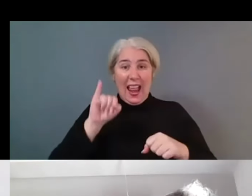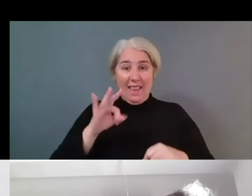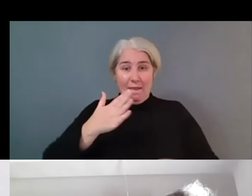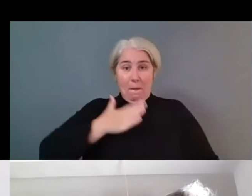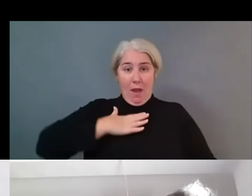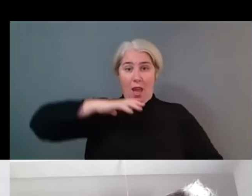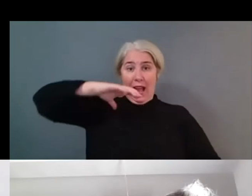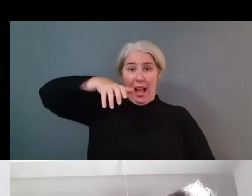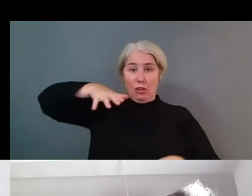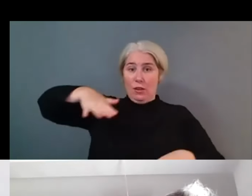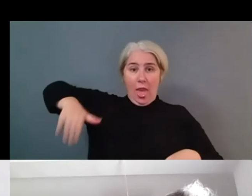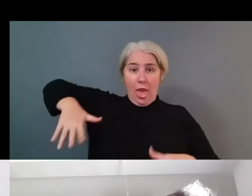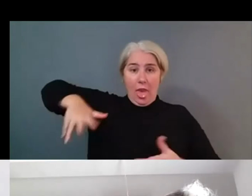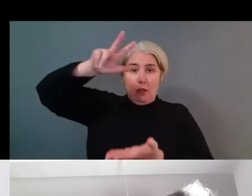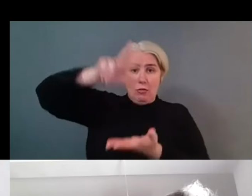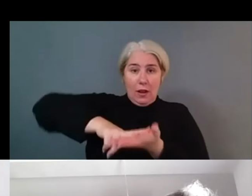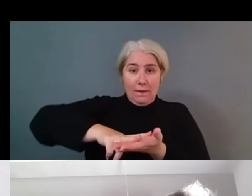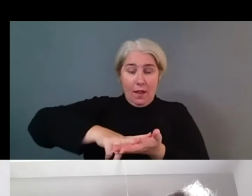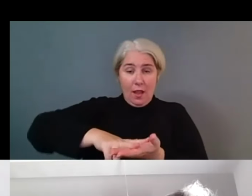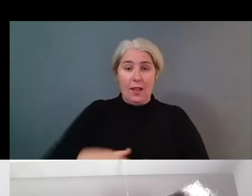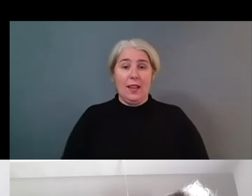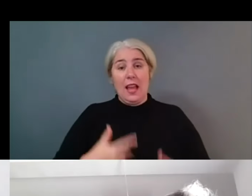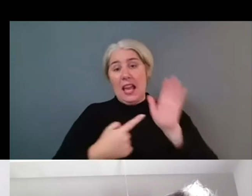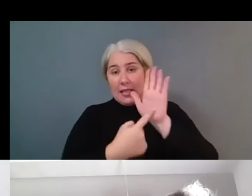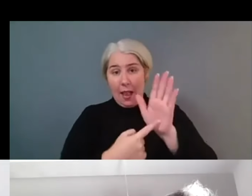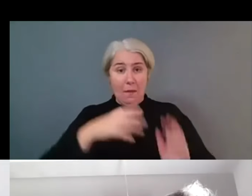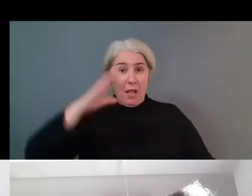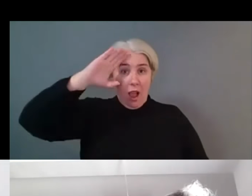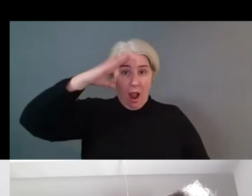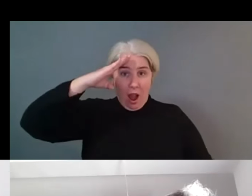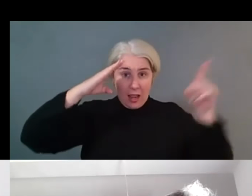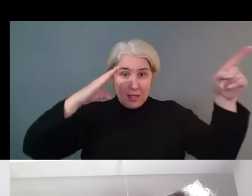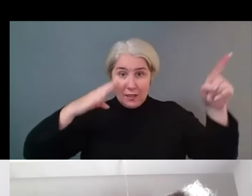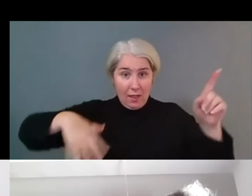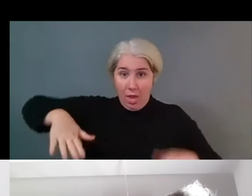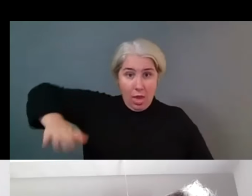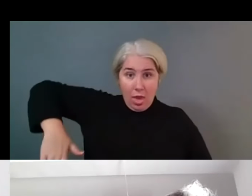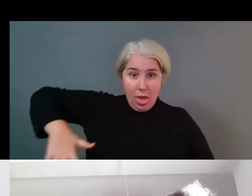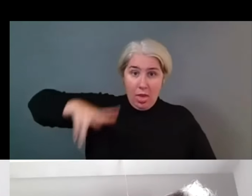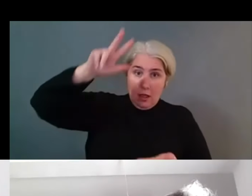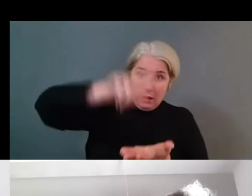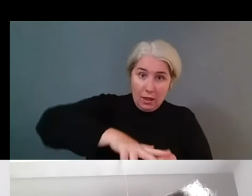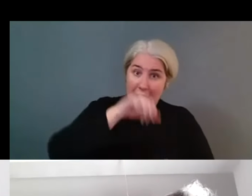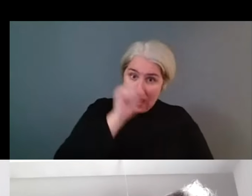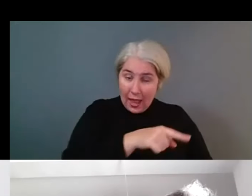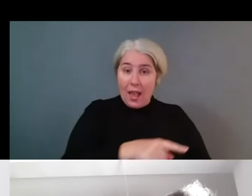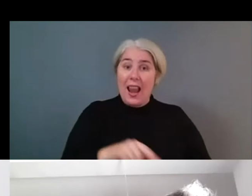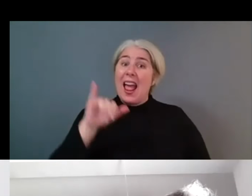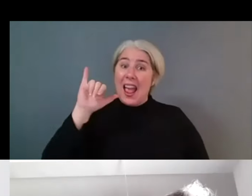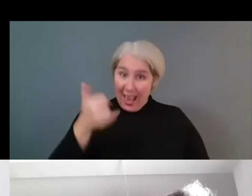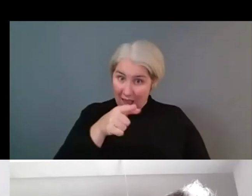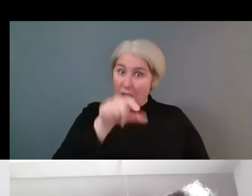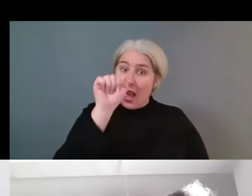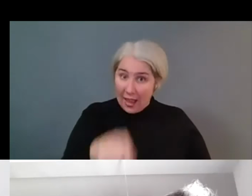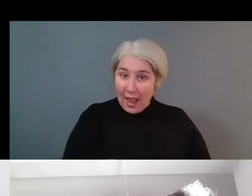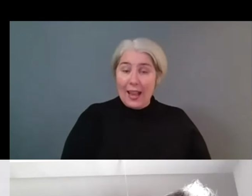And you actually can, because there are other ways of being involved. What I mentioned about researcher also applies to DPOs. So